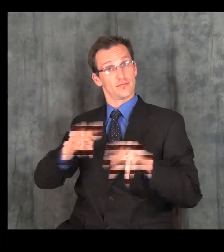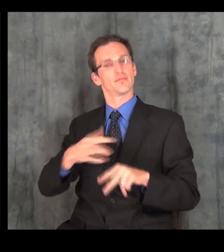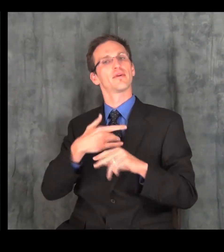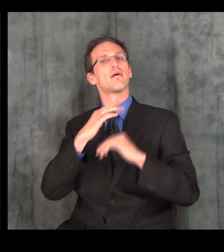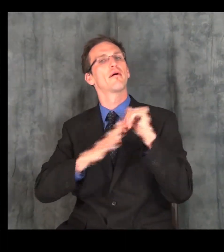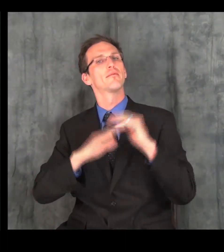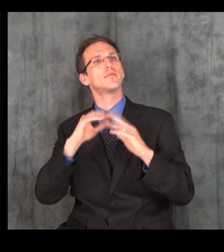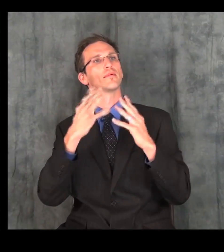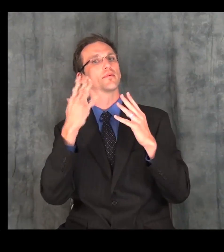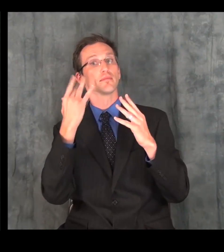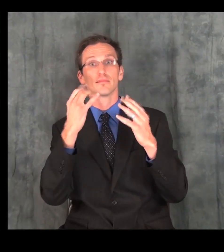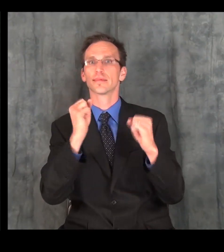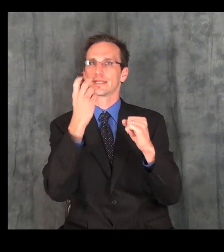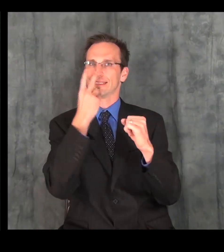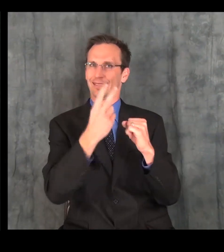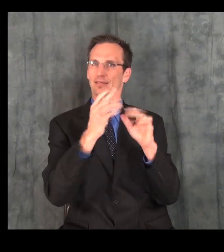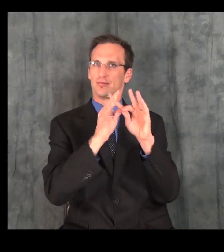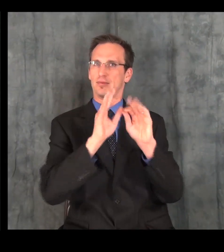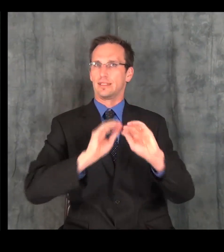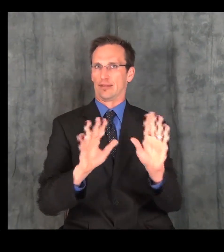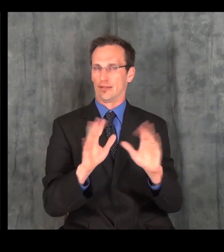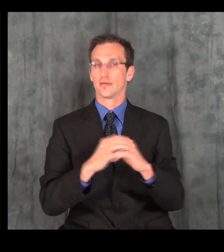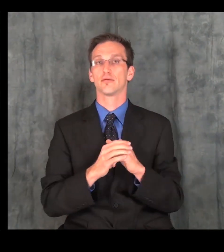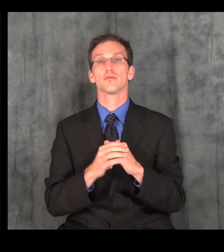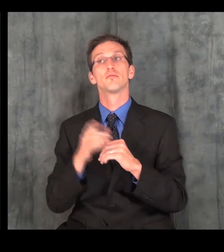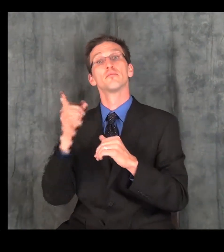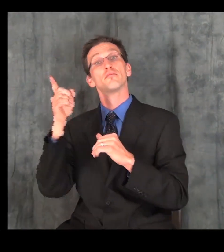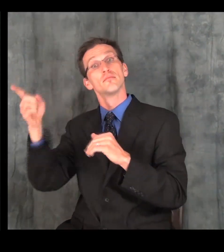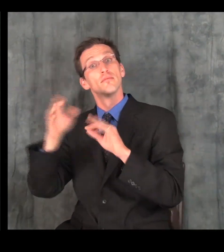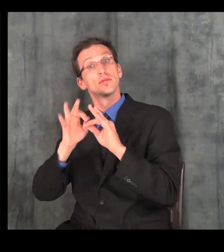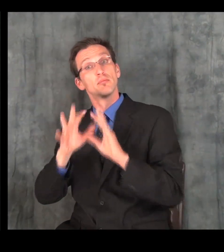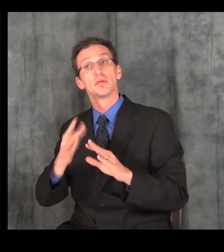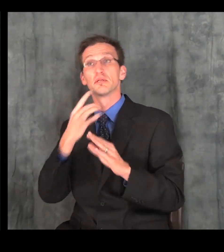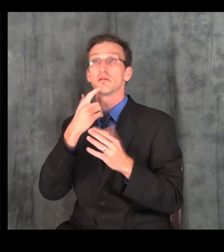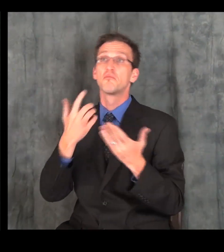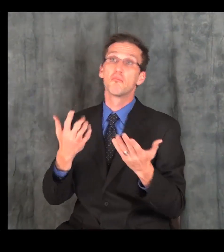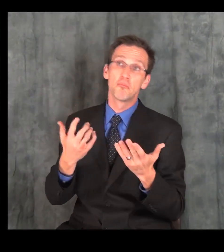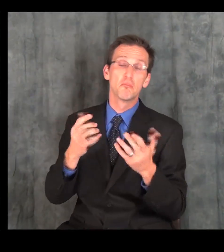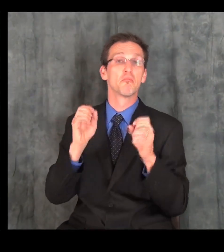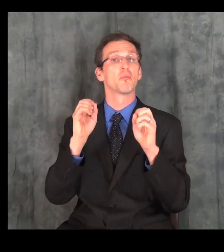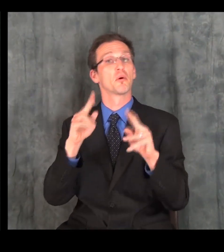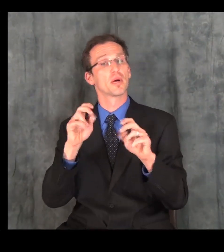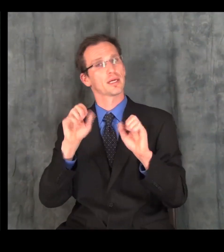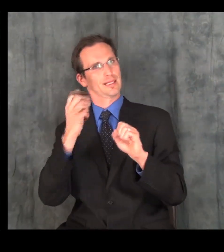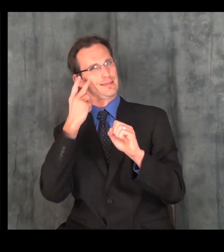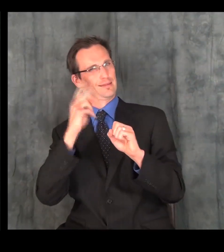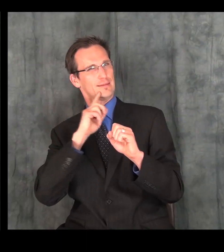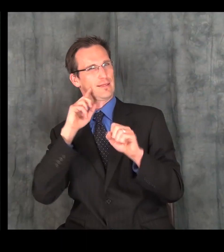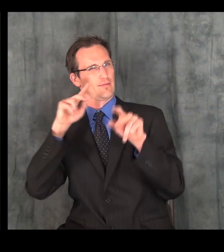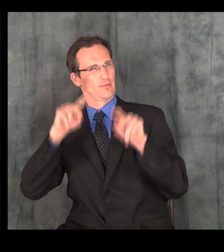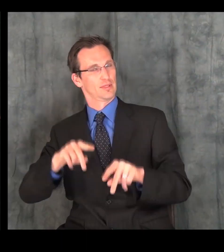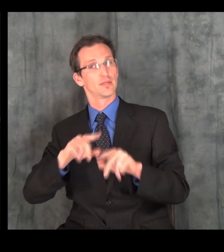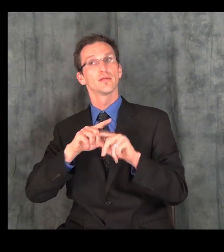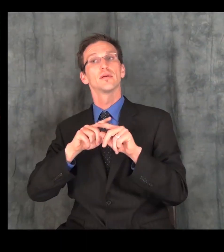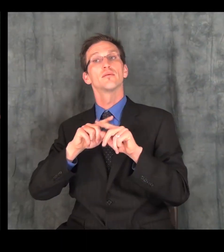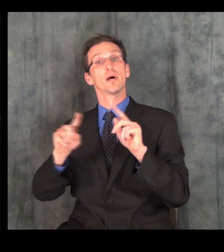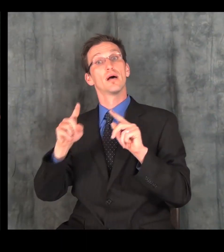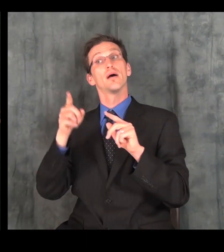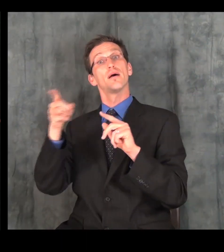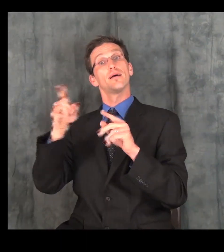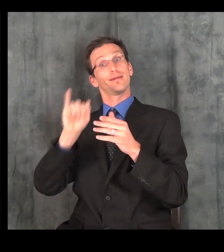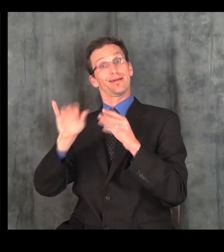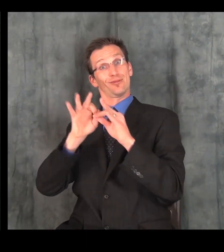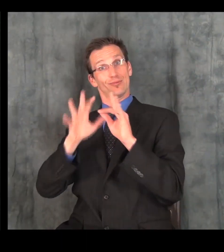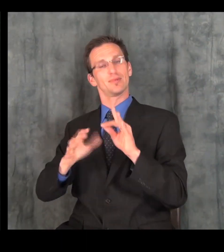very clearly. The interpreter said it was okay seeing him because she was sitting in front of such